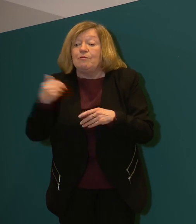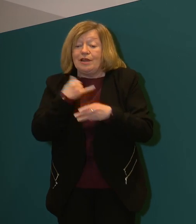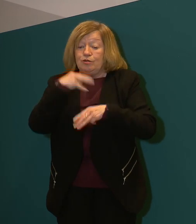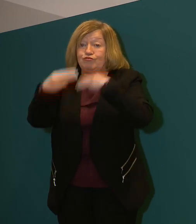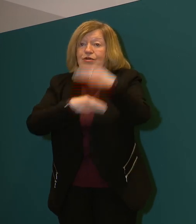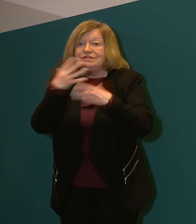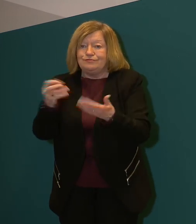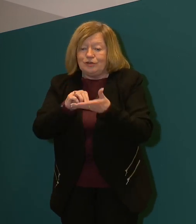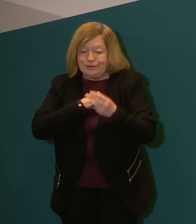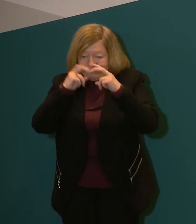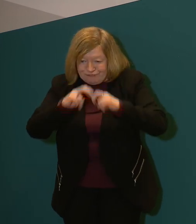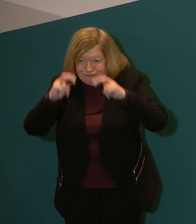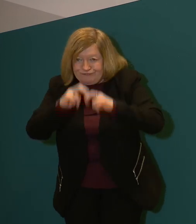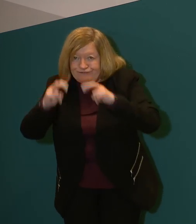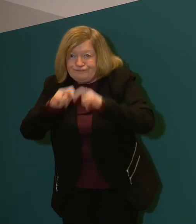process of trying to